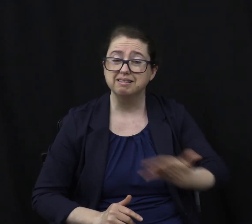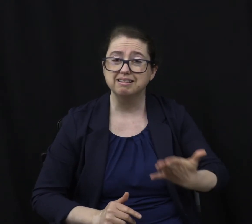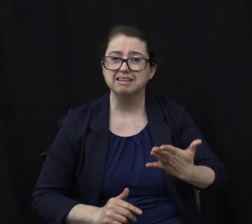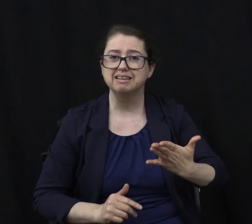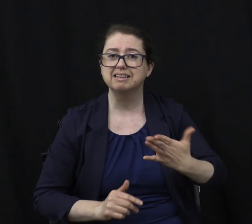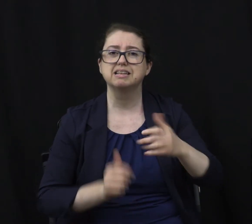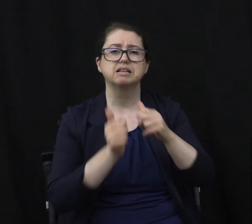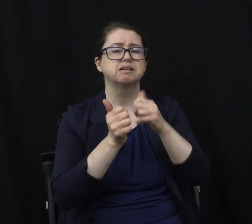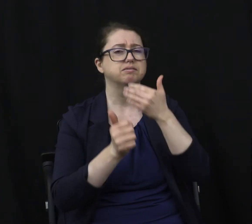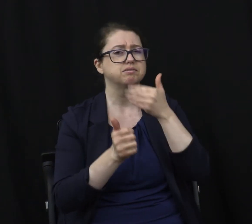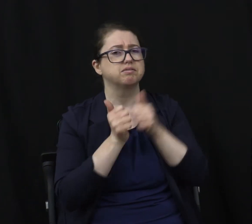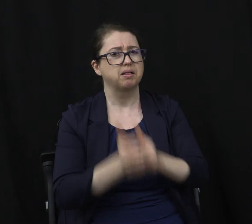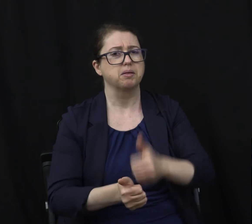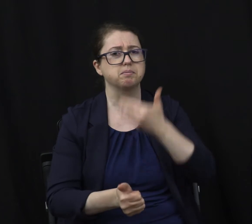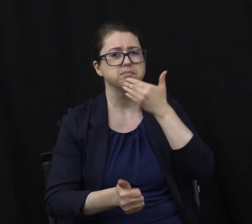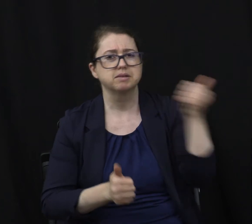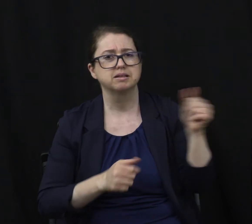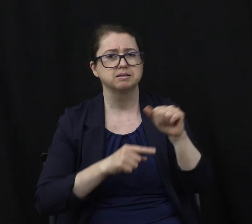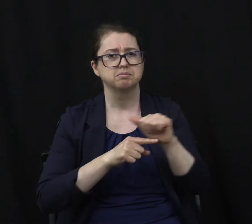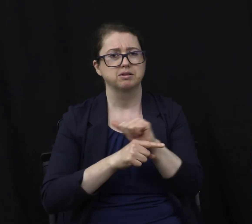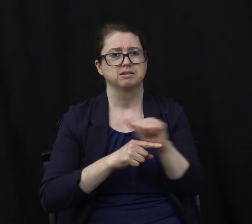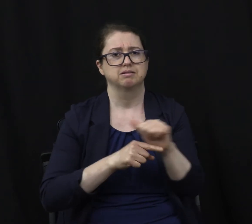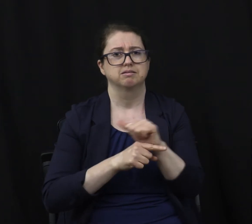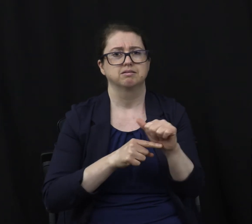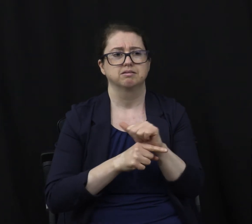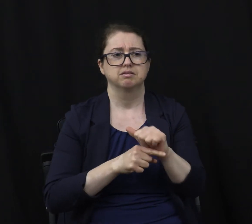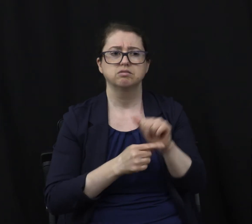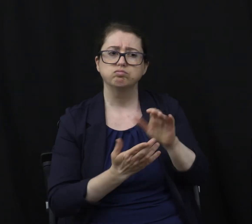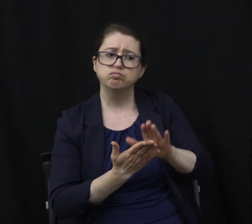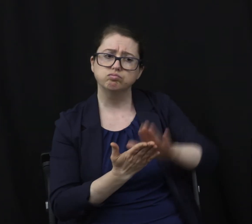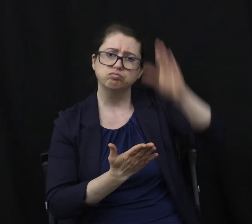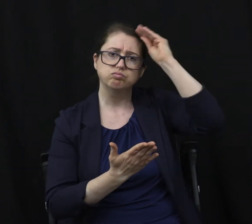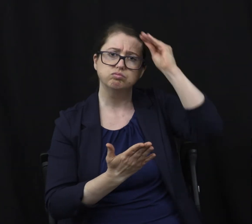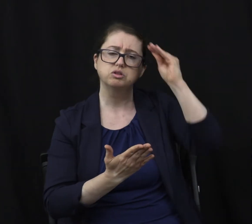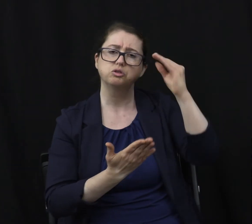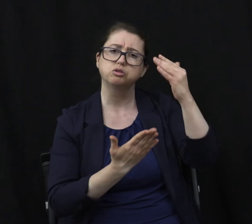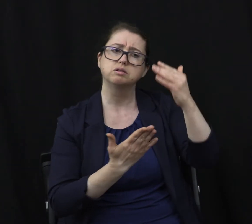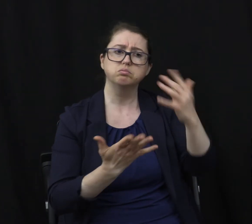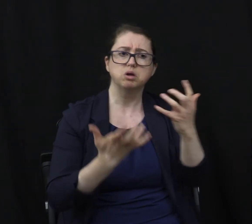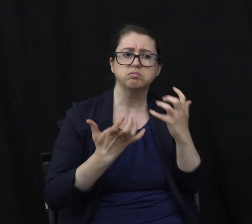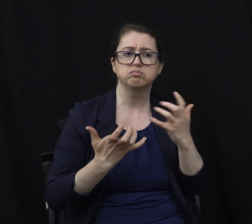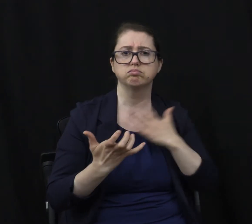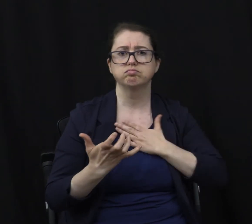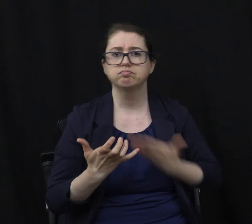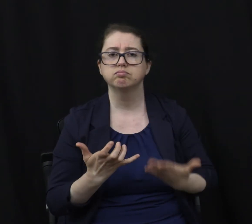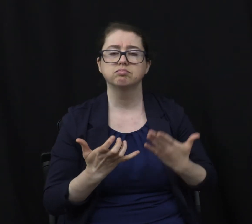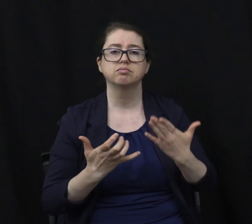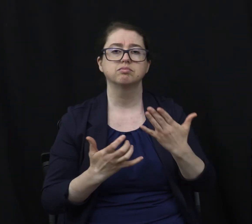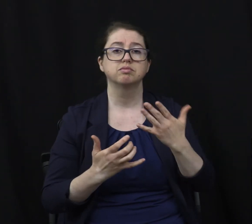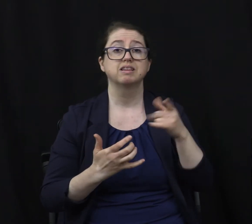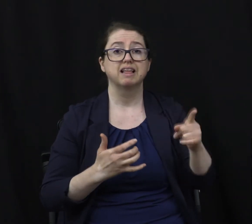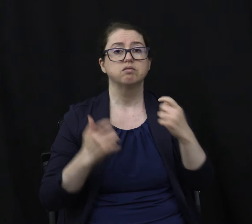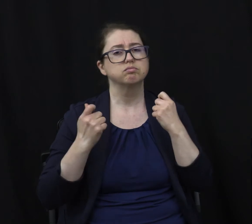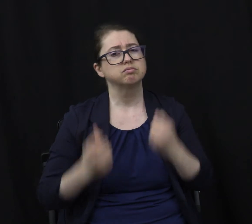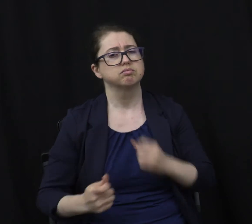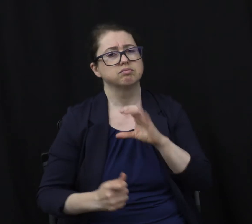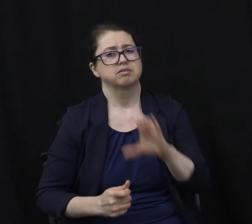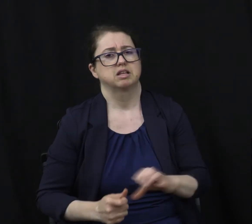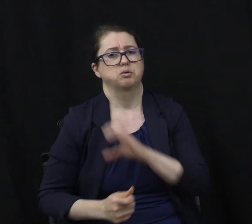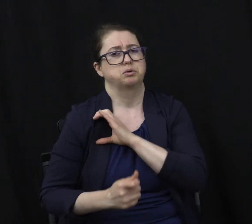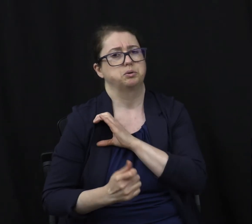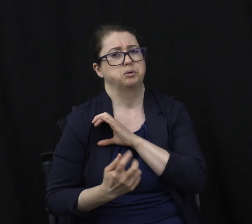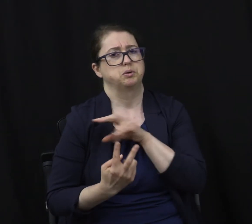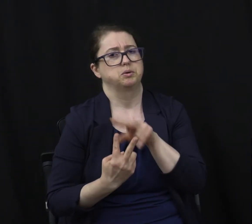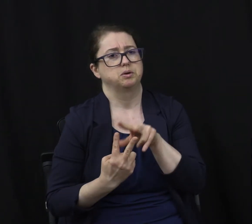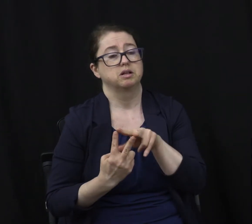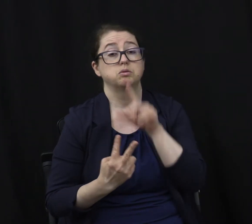are always willing to learn. They also have strength and character, which is based on their